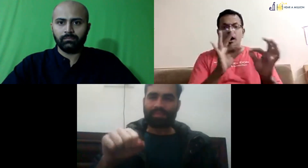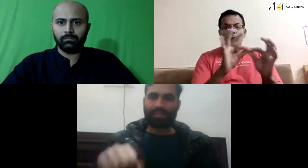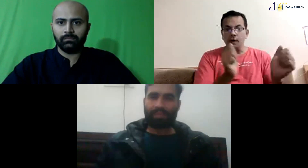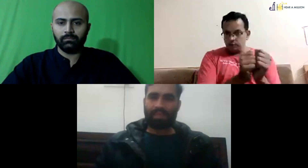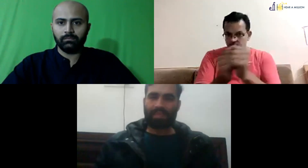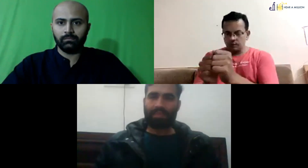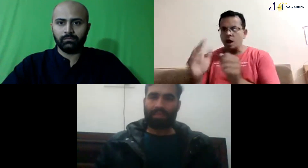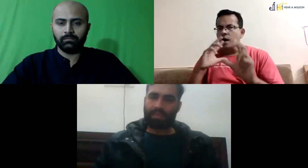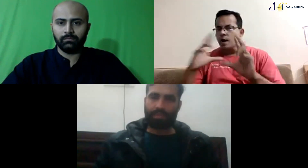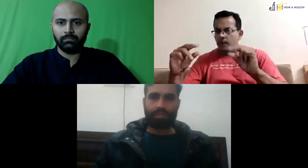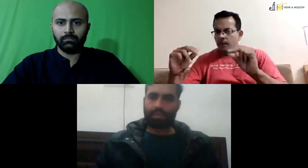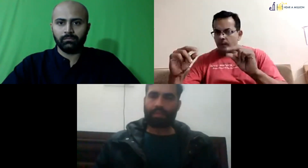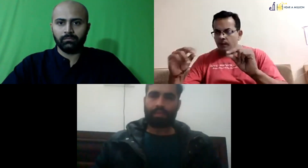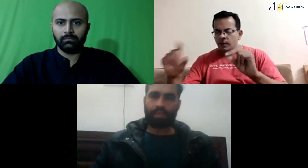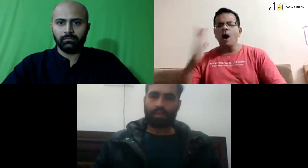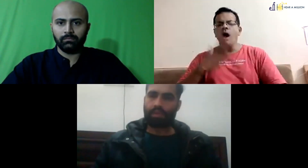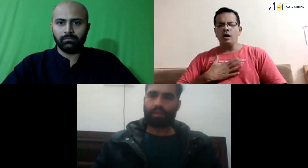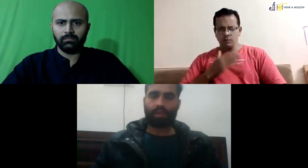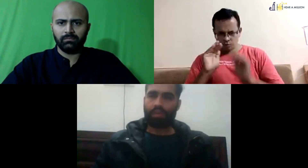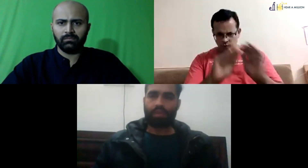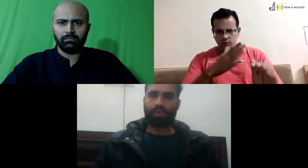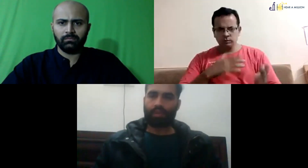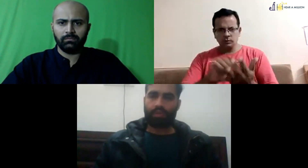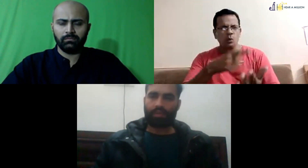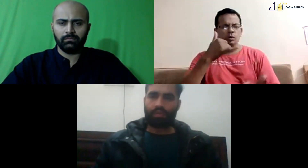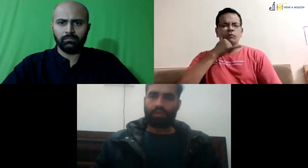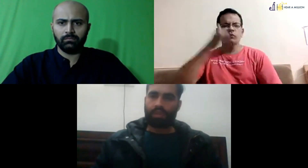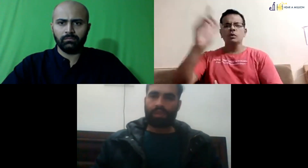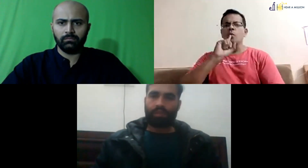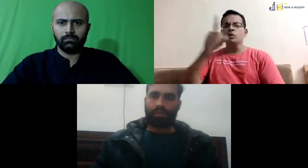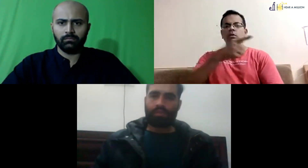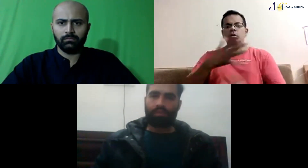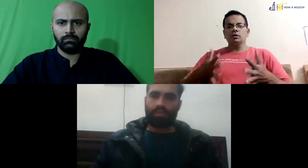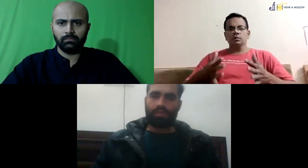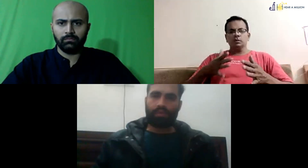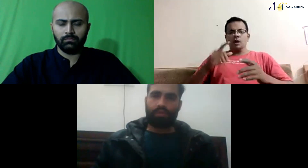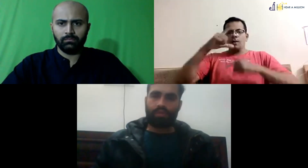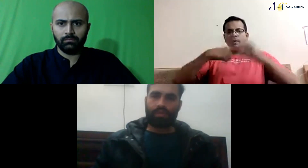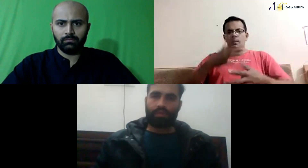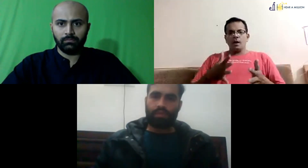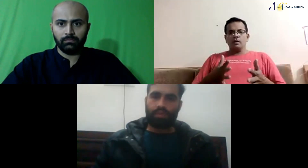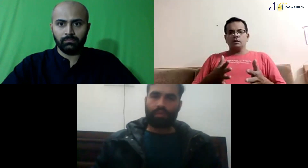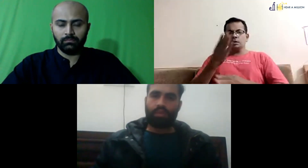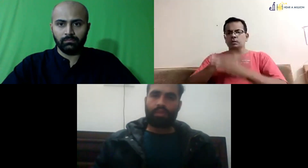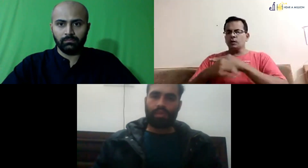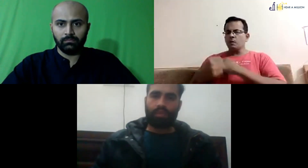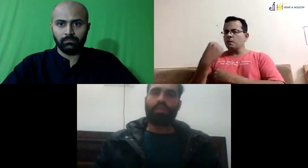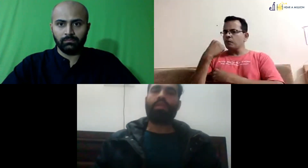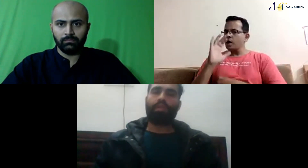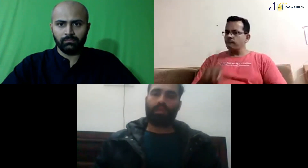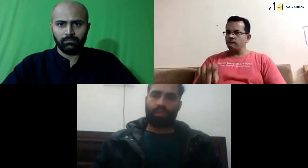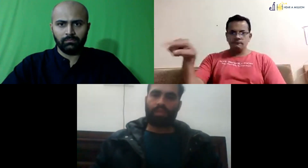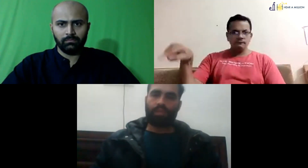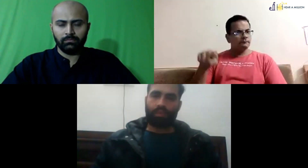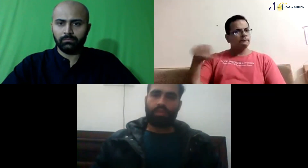disability office, they don't know the sign language and they are not aware about. So you can go with the interpreter and you can tell them entire things.